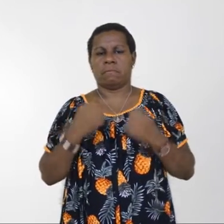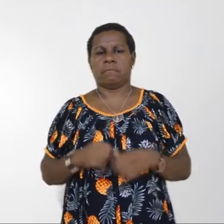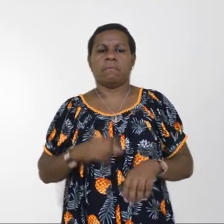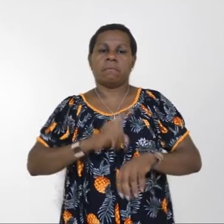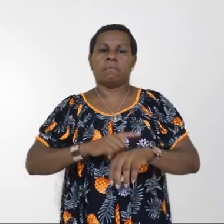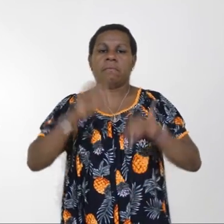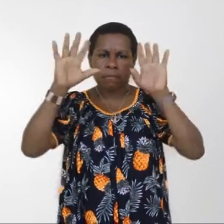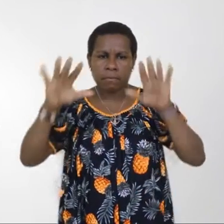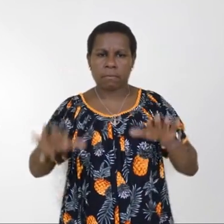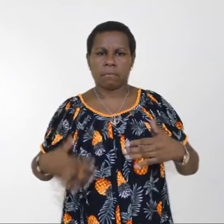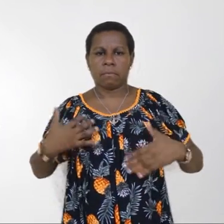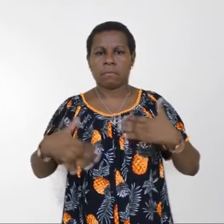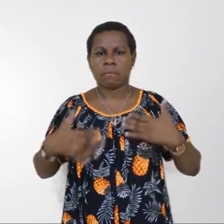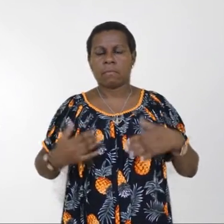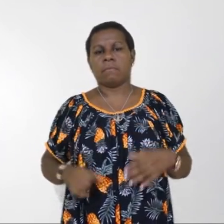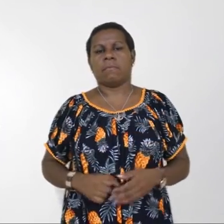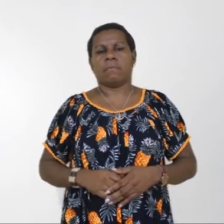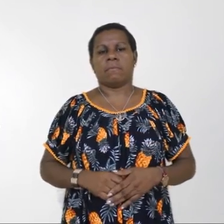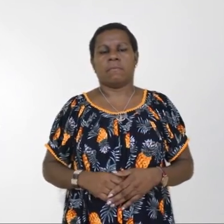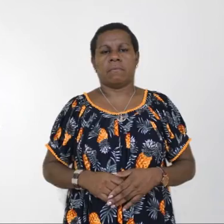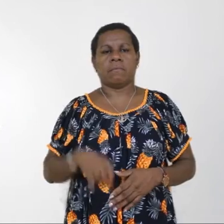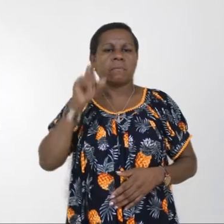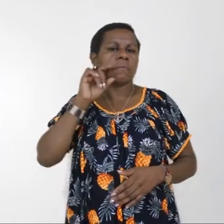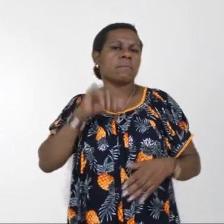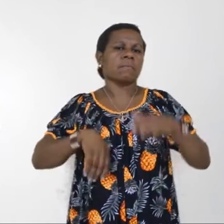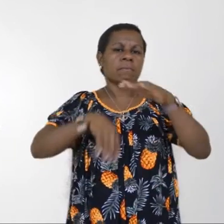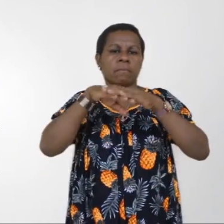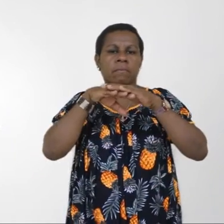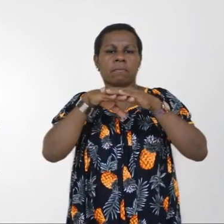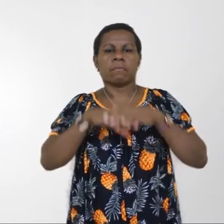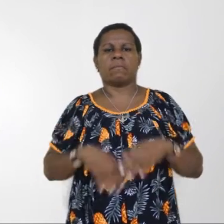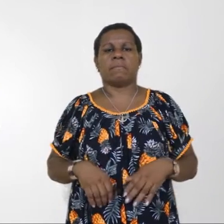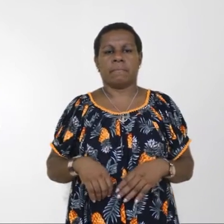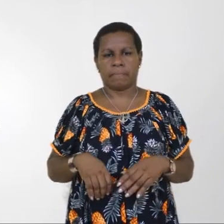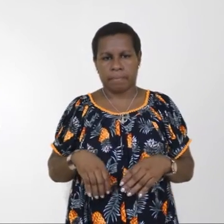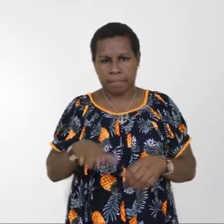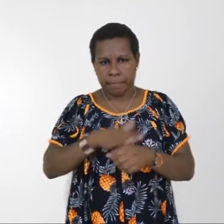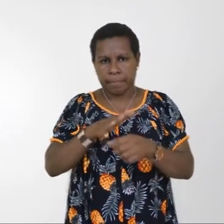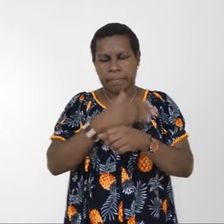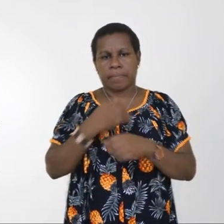come